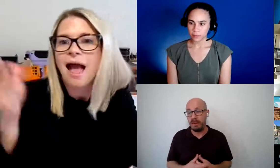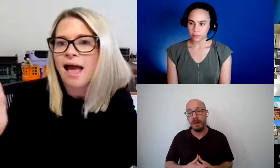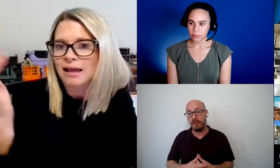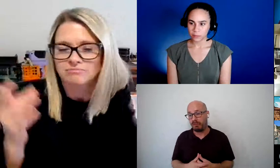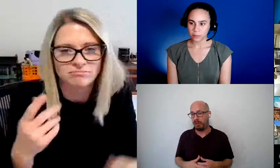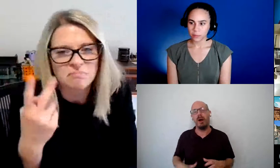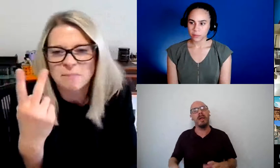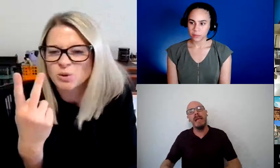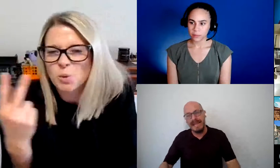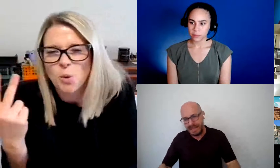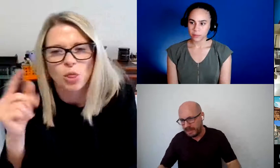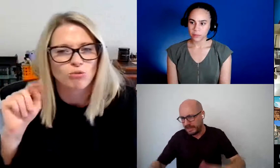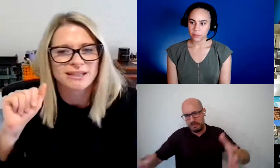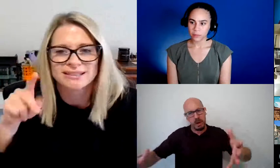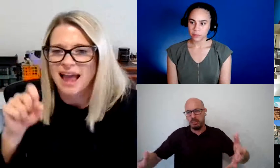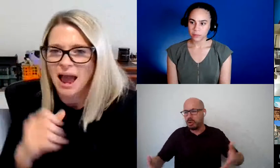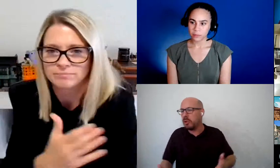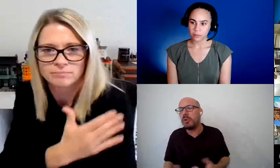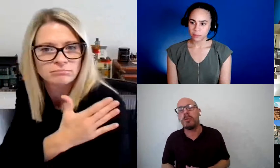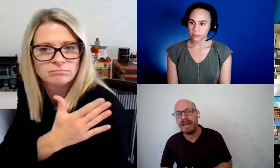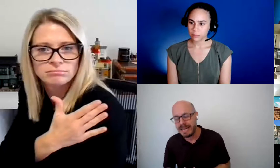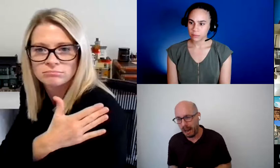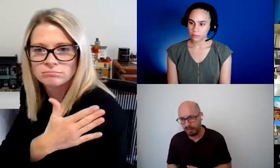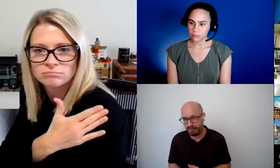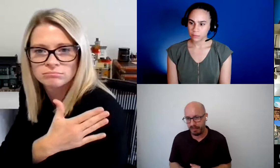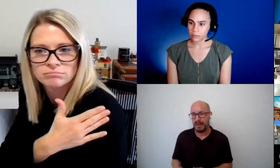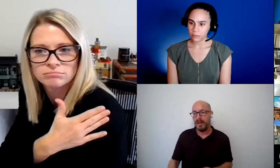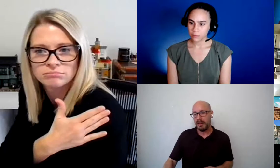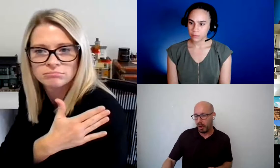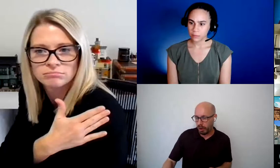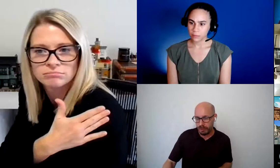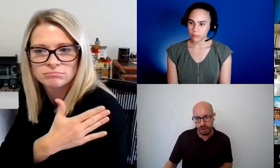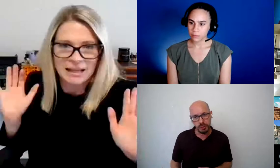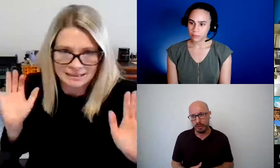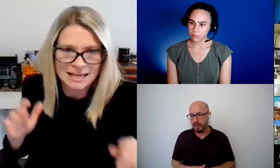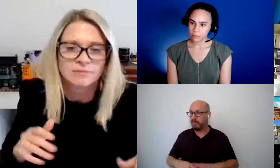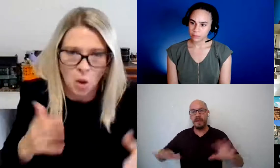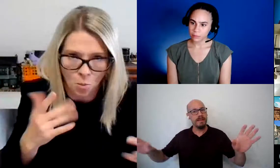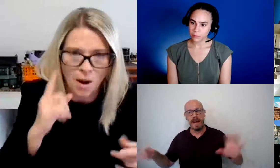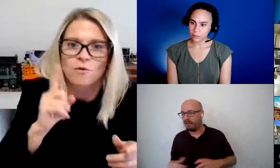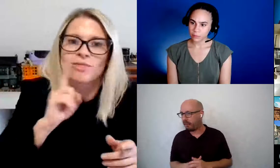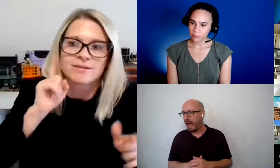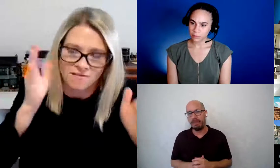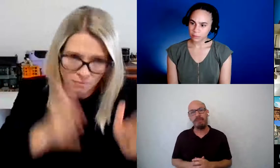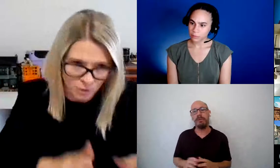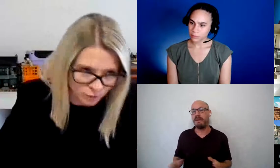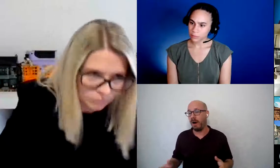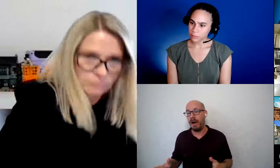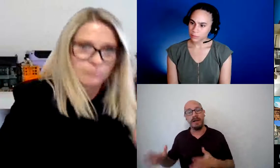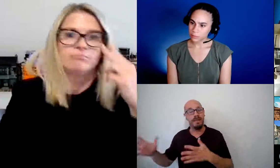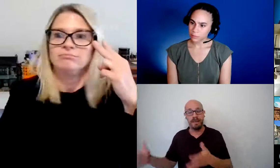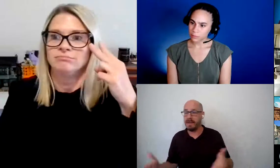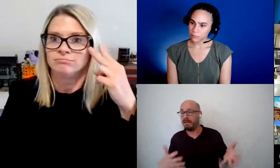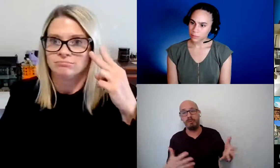touching me on the shoulder, a light, you know, two, three taps on the shoulder, that is absolutely fine. And then the deaf